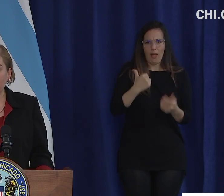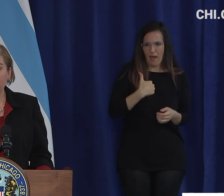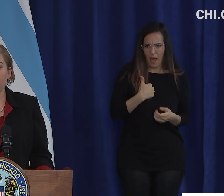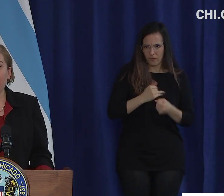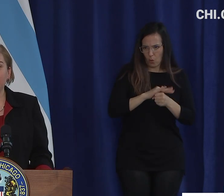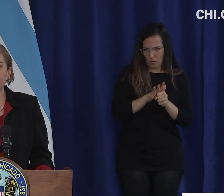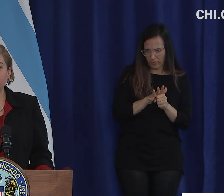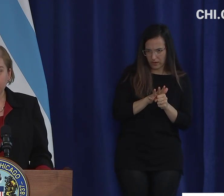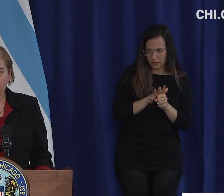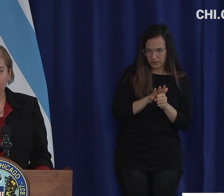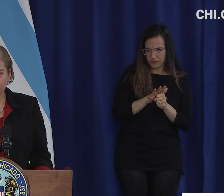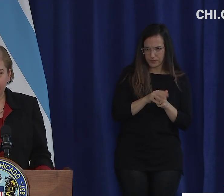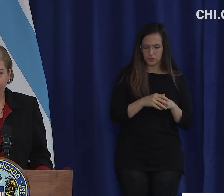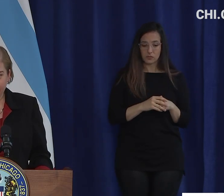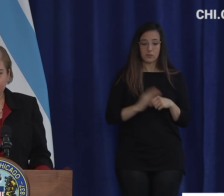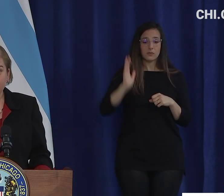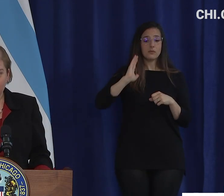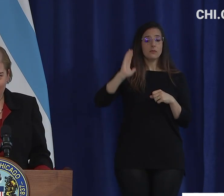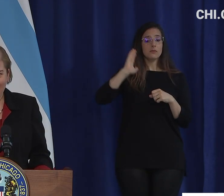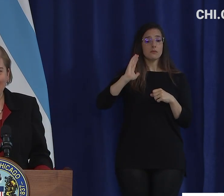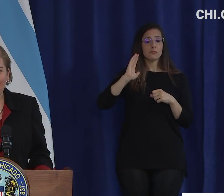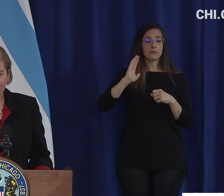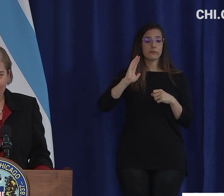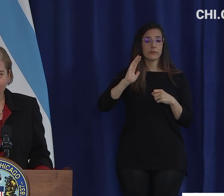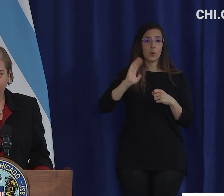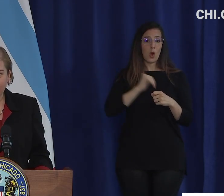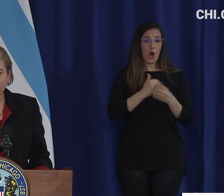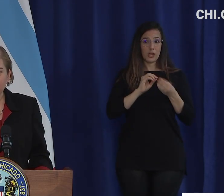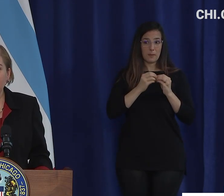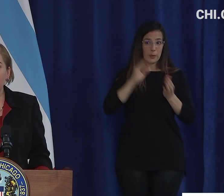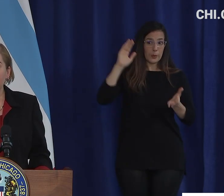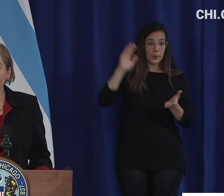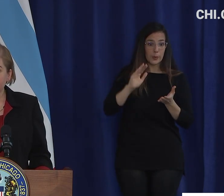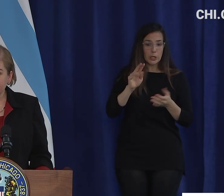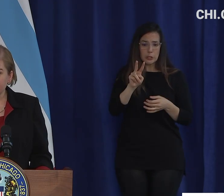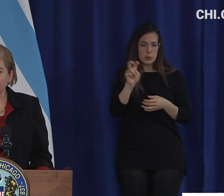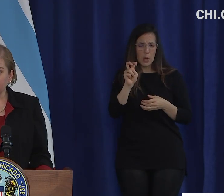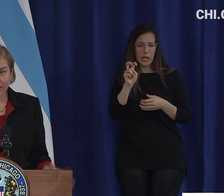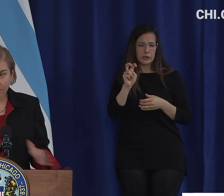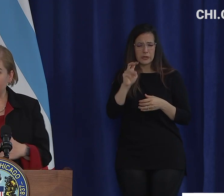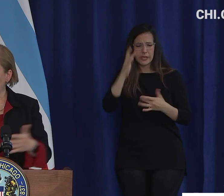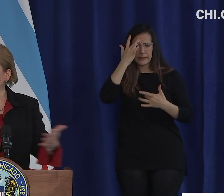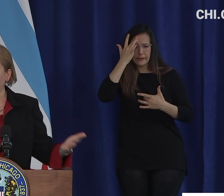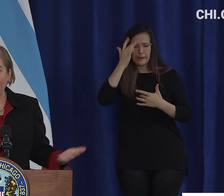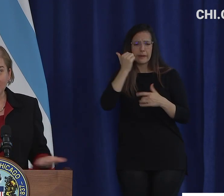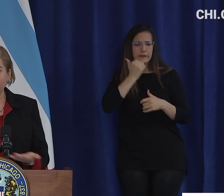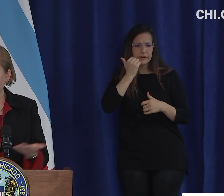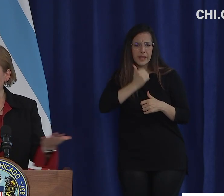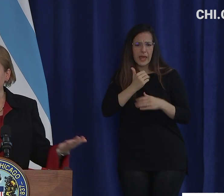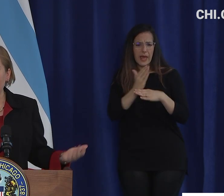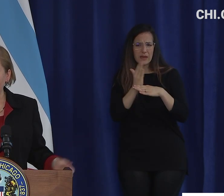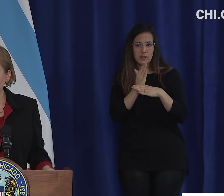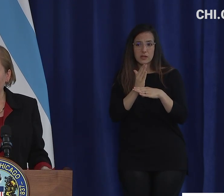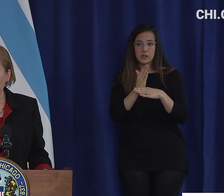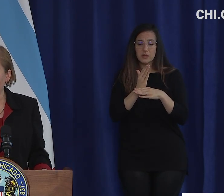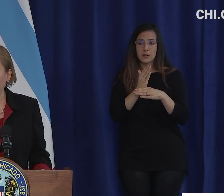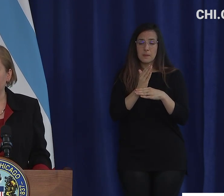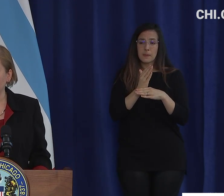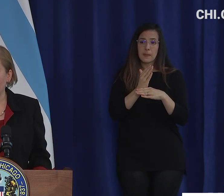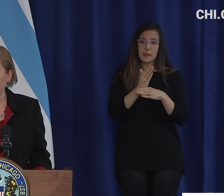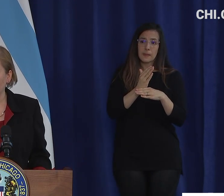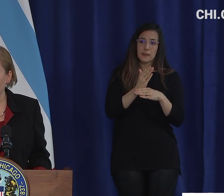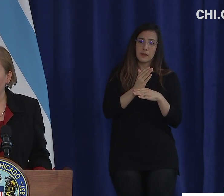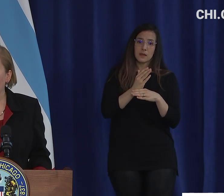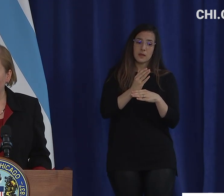even when we were at 200 cases per day on average, there was still, given the number of active cases that means we have